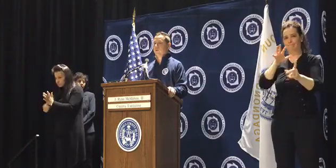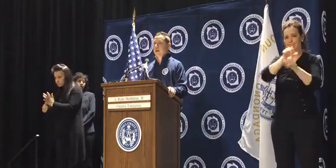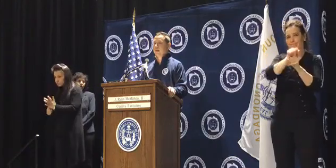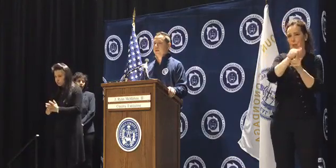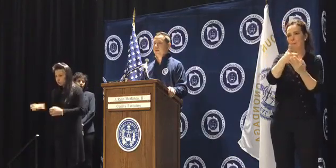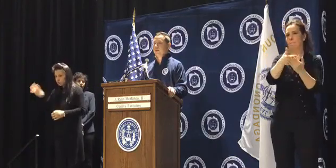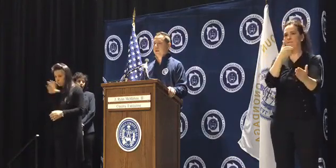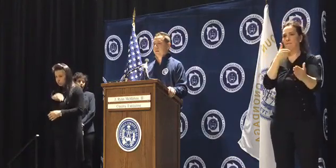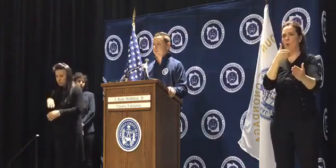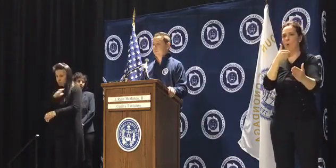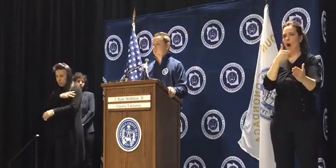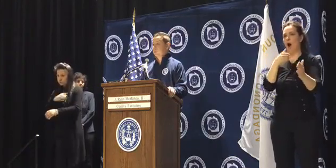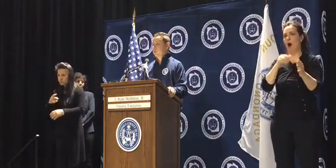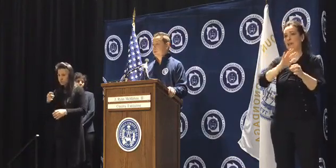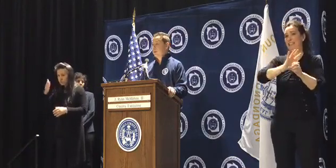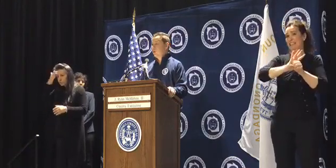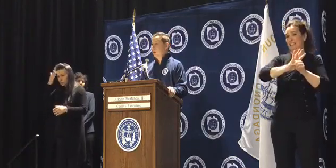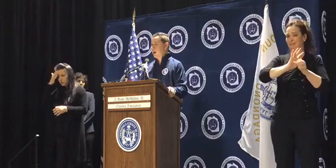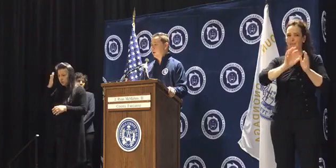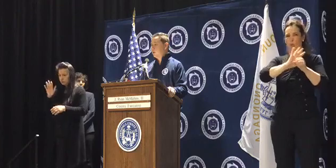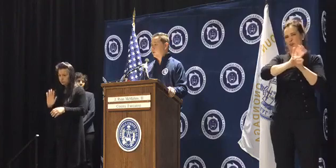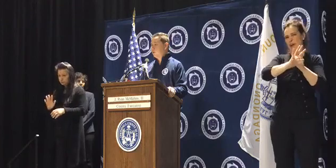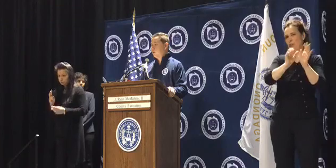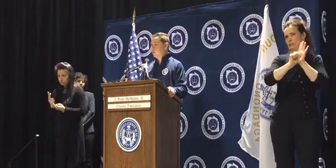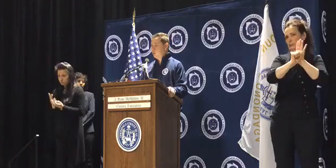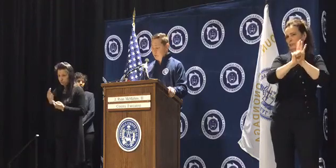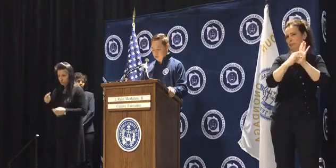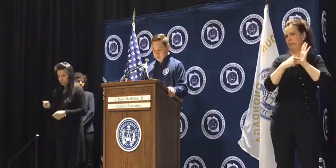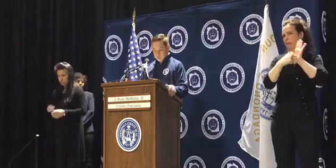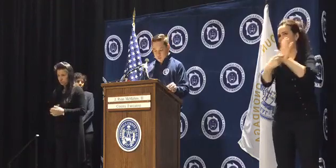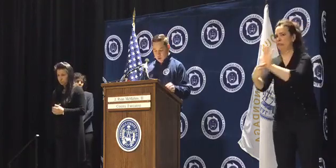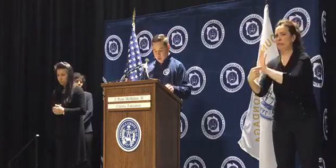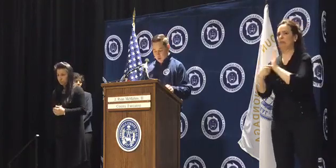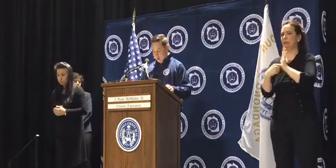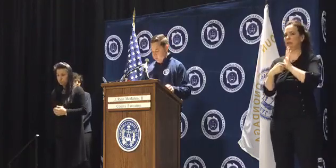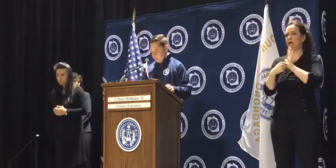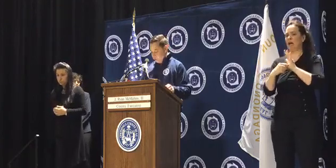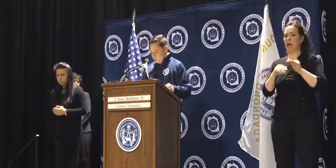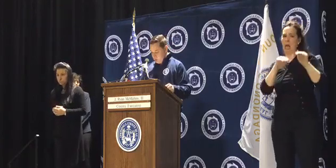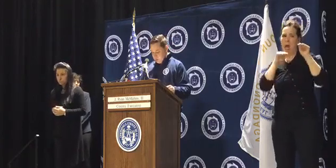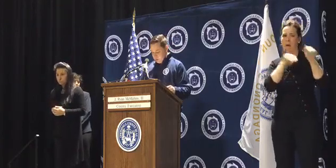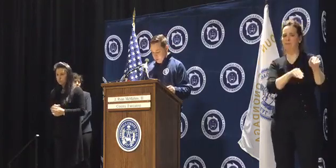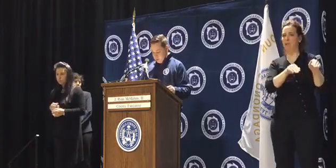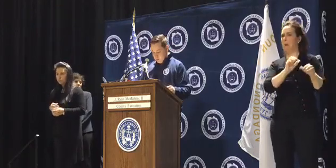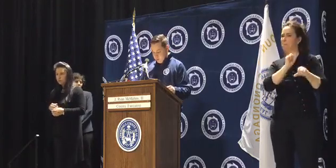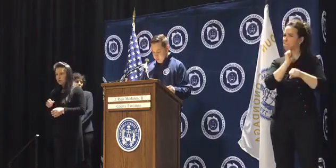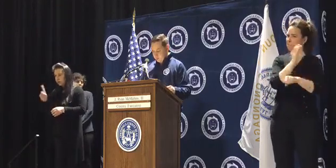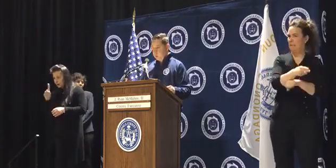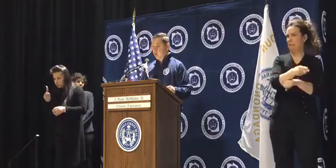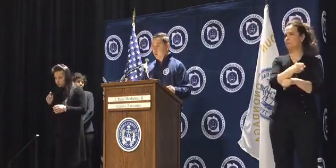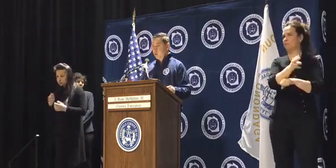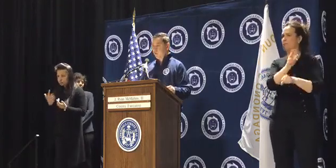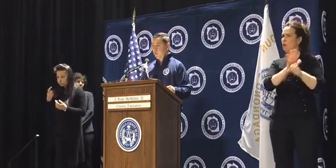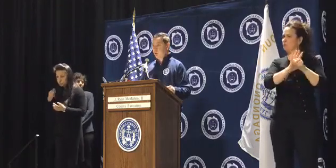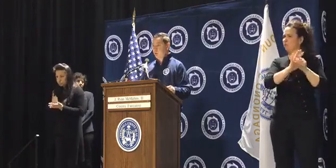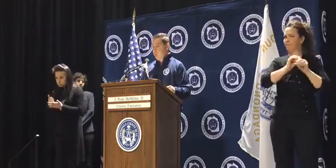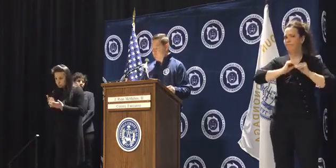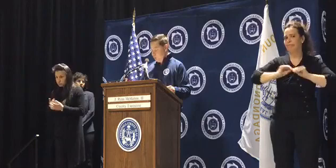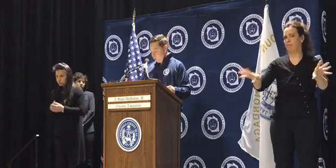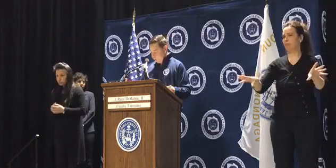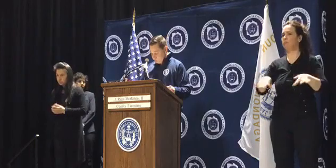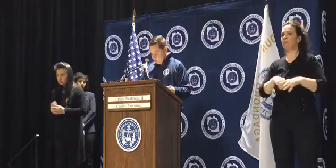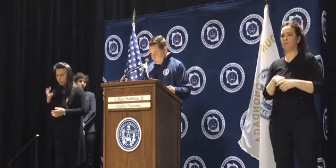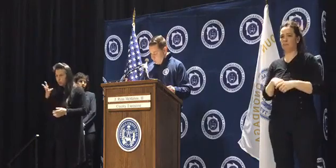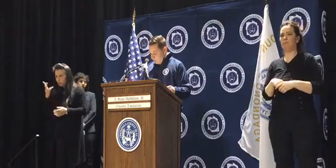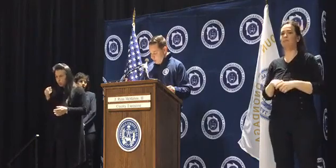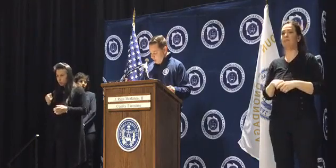of COVID-19 tested. That's how we get ahead of this curve. That's where we are right now. The numbers have increased. We knew they